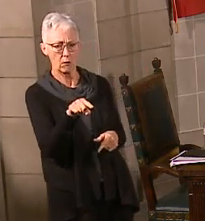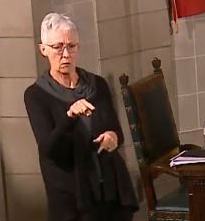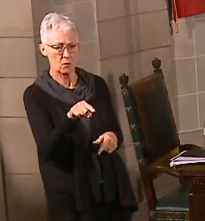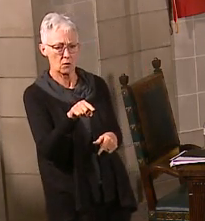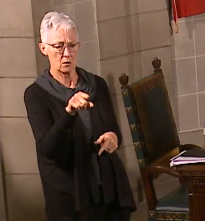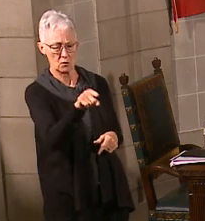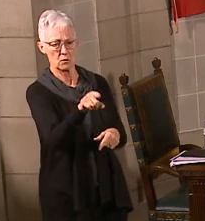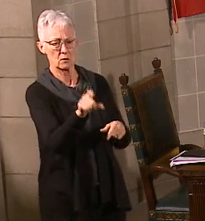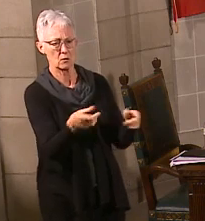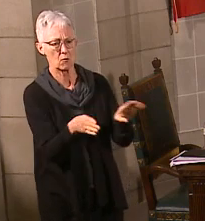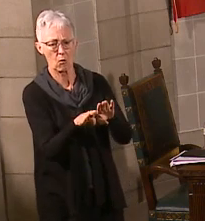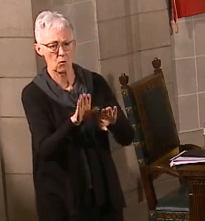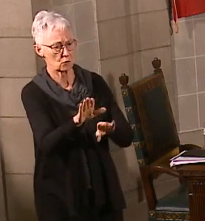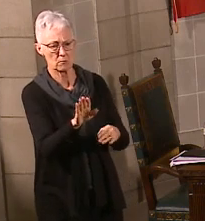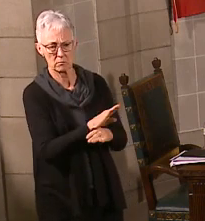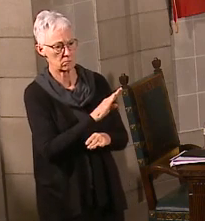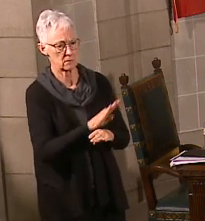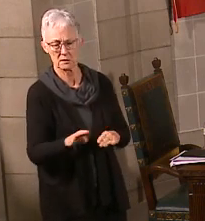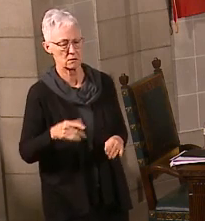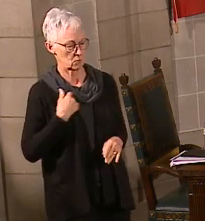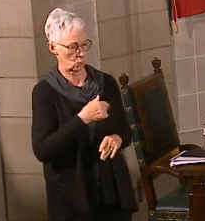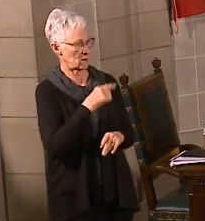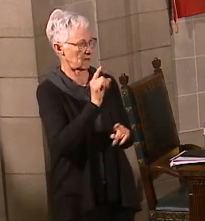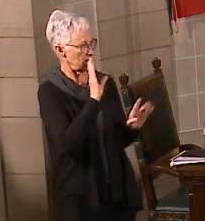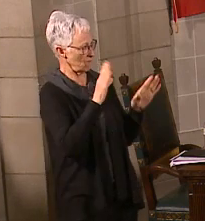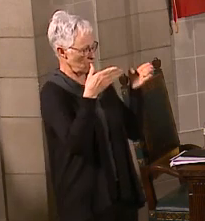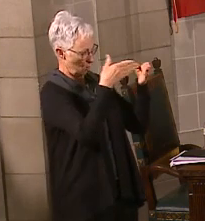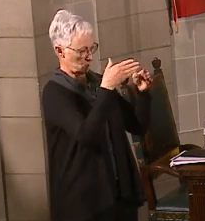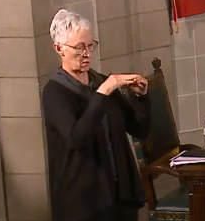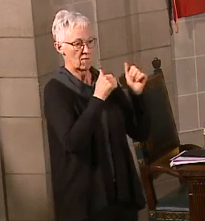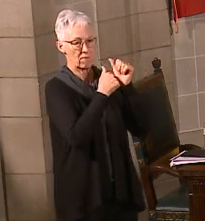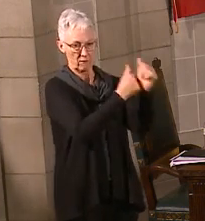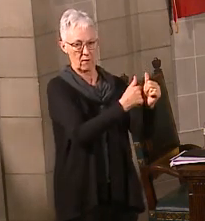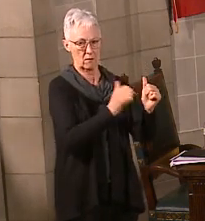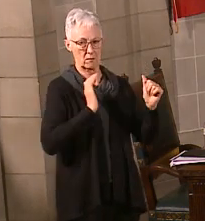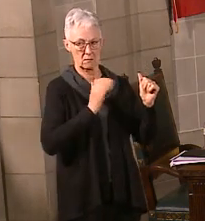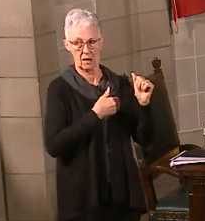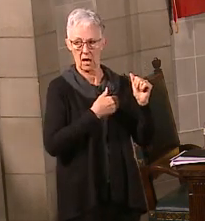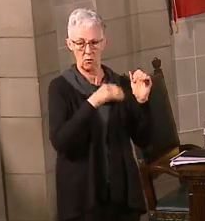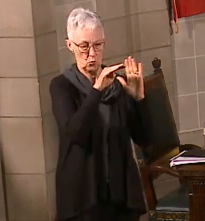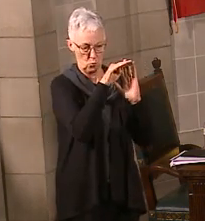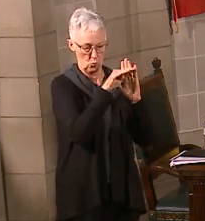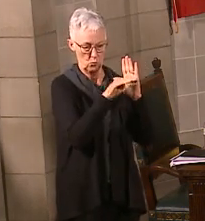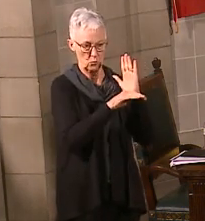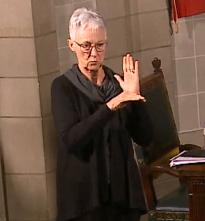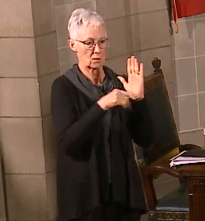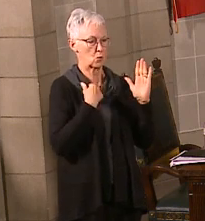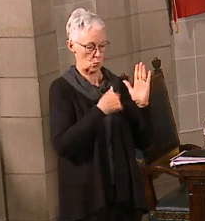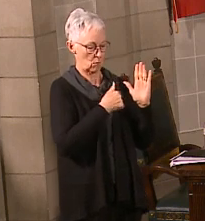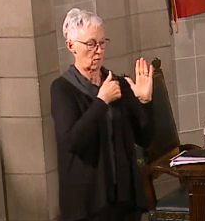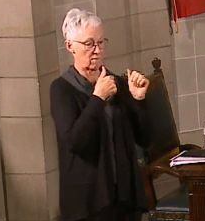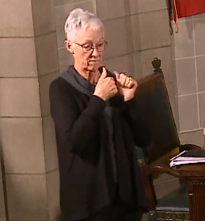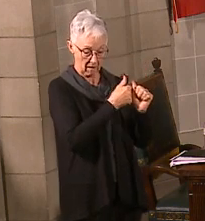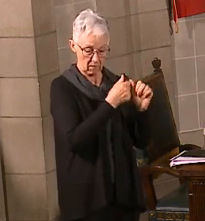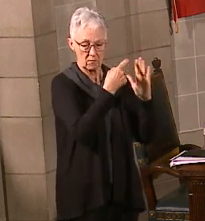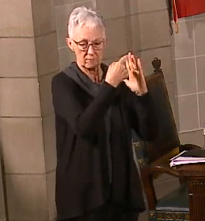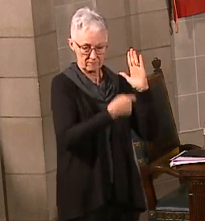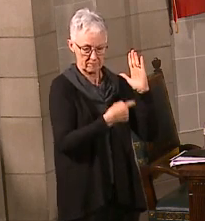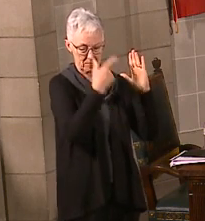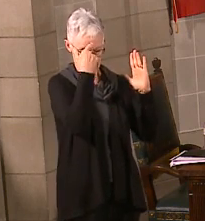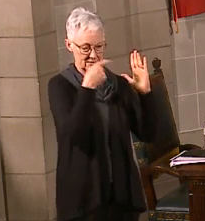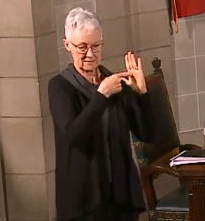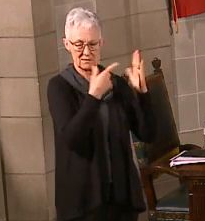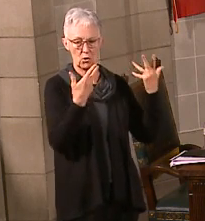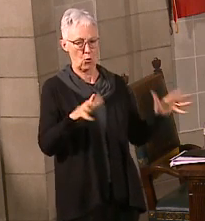you're got to close your business. We got to focus on the plan that we've got right now, and we're going to continue to stick with that plan because the plan is working. So